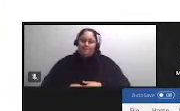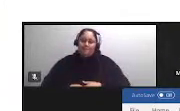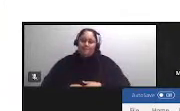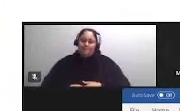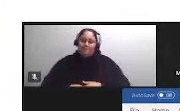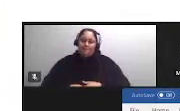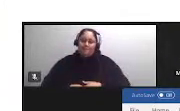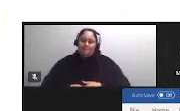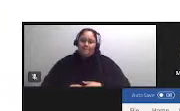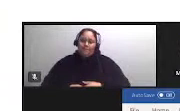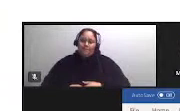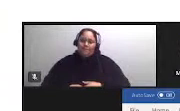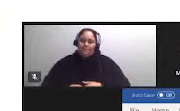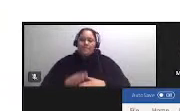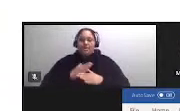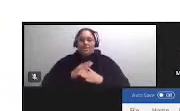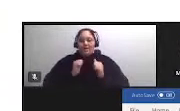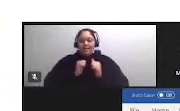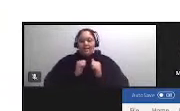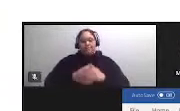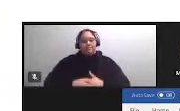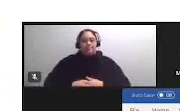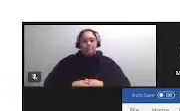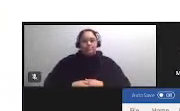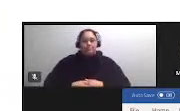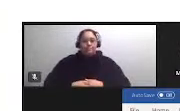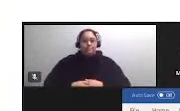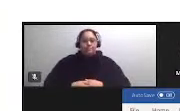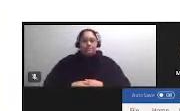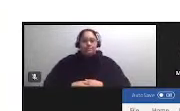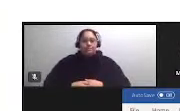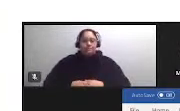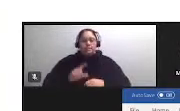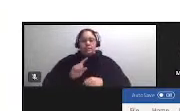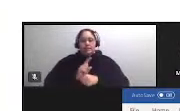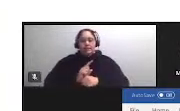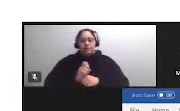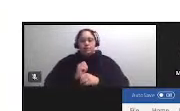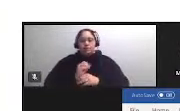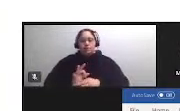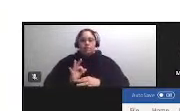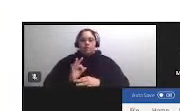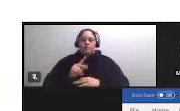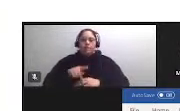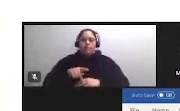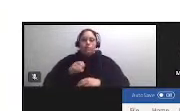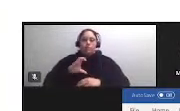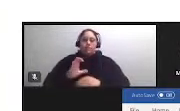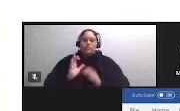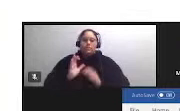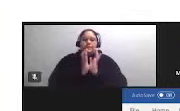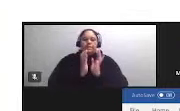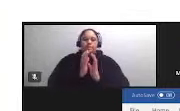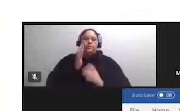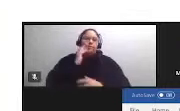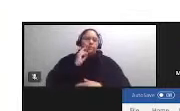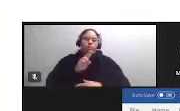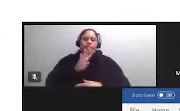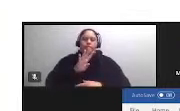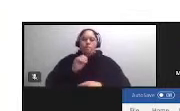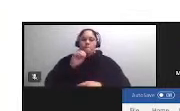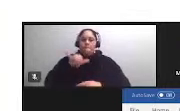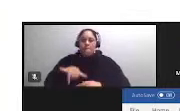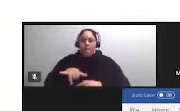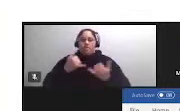Colleagues, the minutes of the POC meeting of the 24th of May are